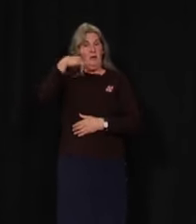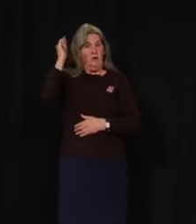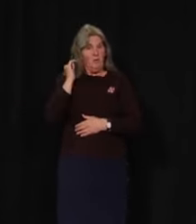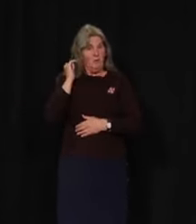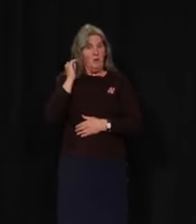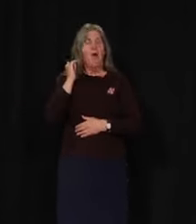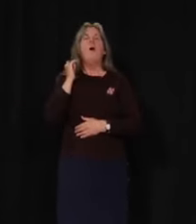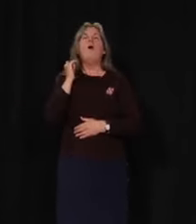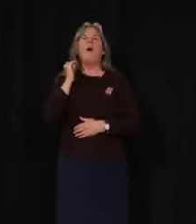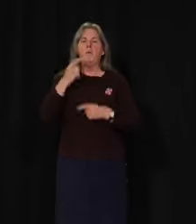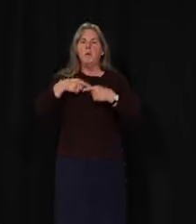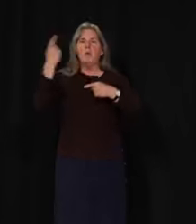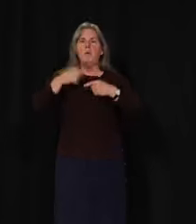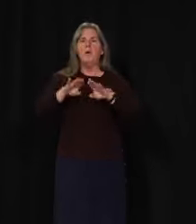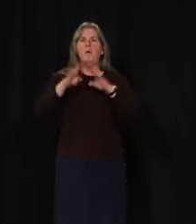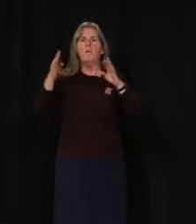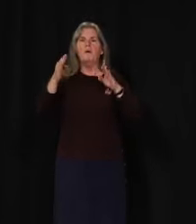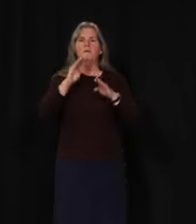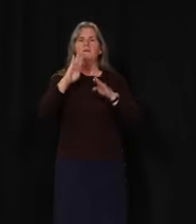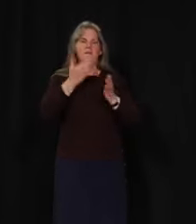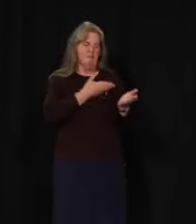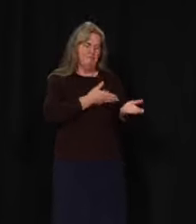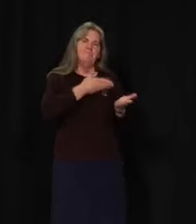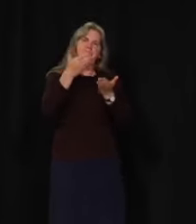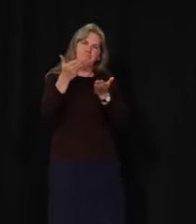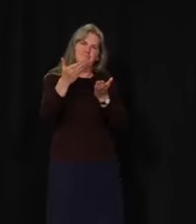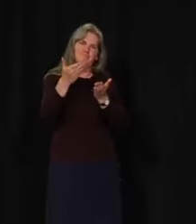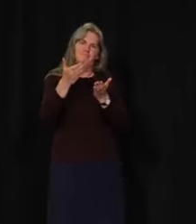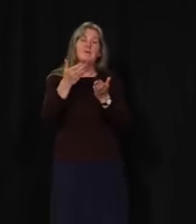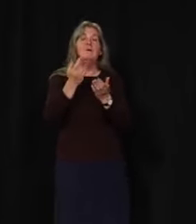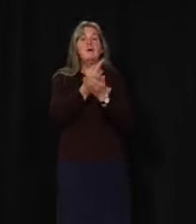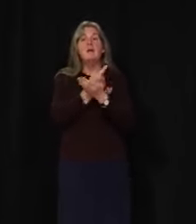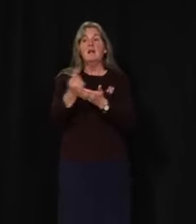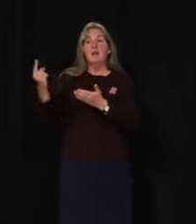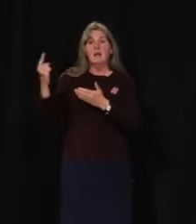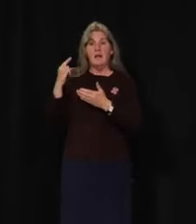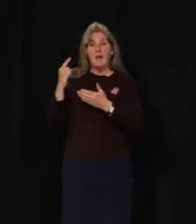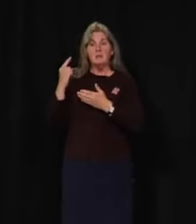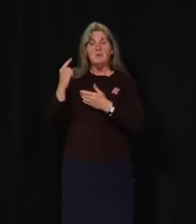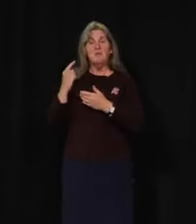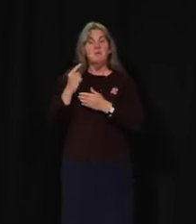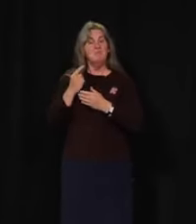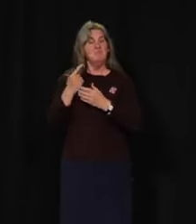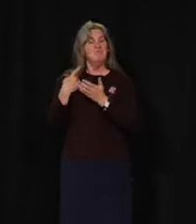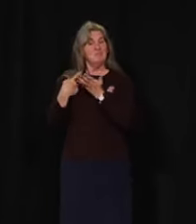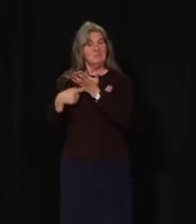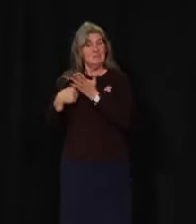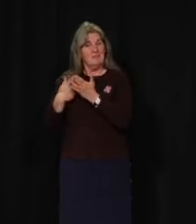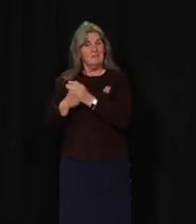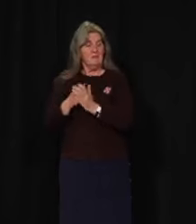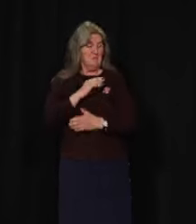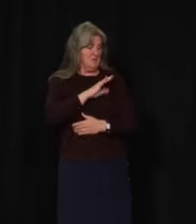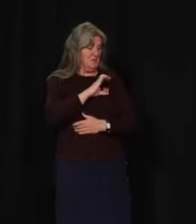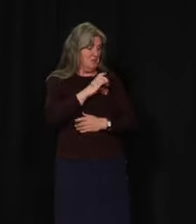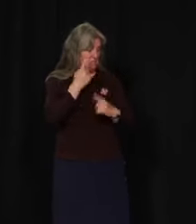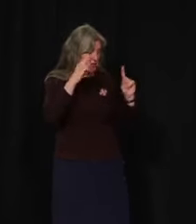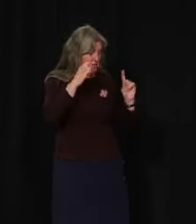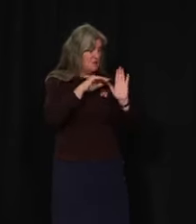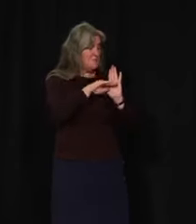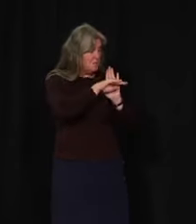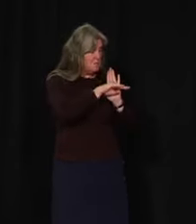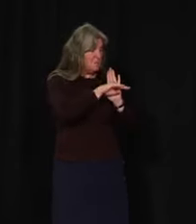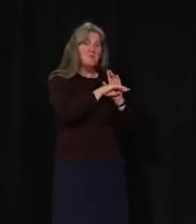neighbours from BC. As we talked about last week, BC continues to do well, and we are on track for the opening,